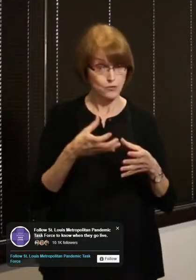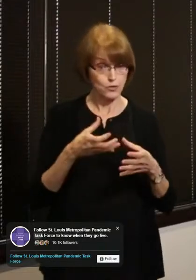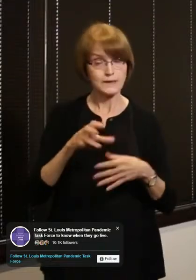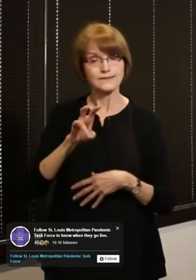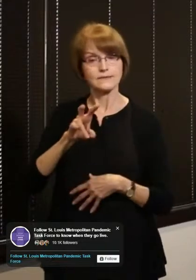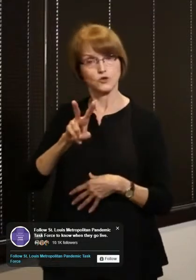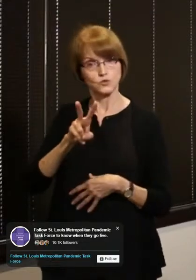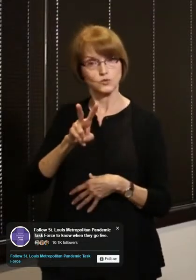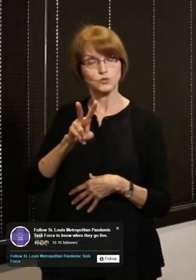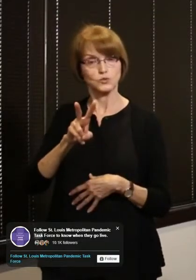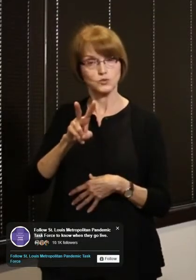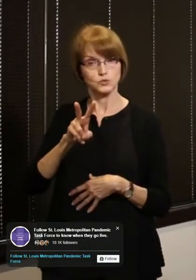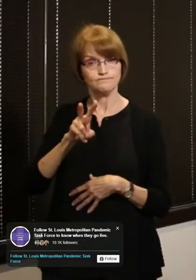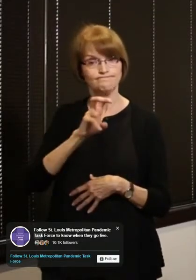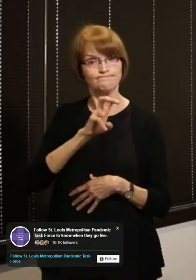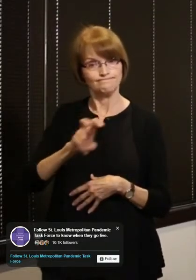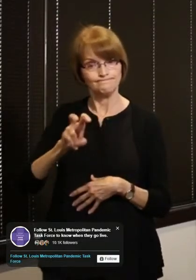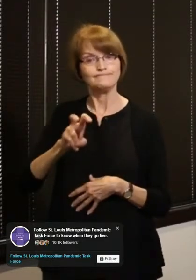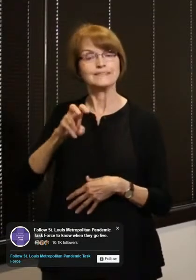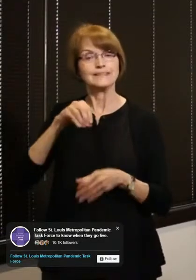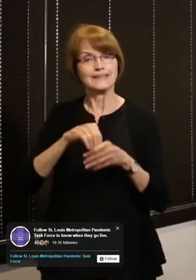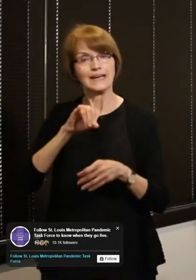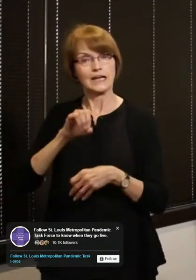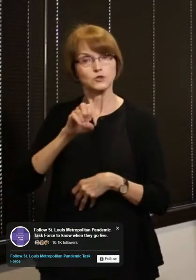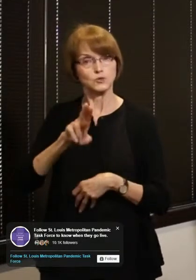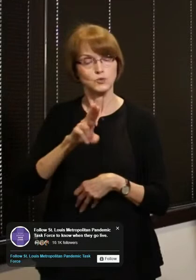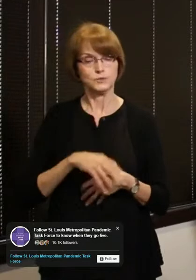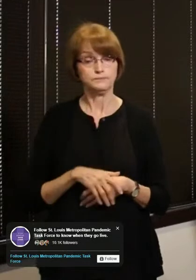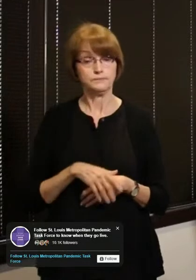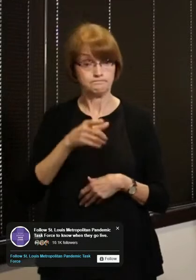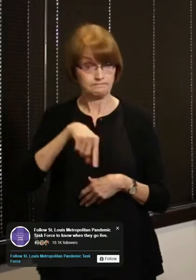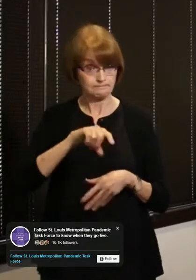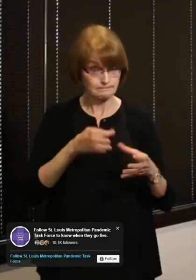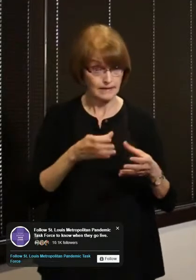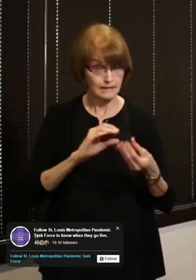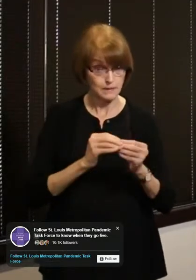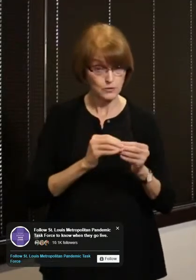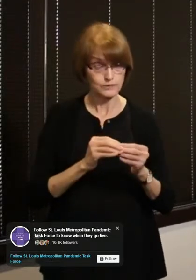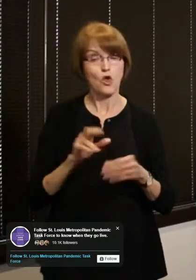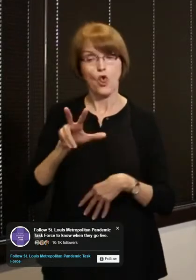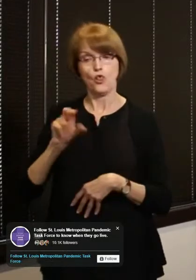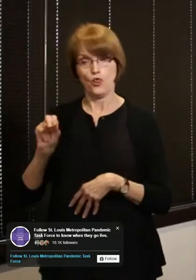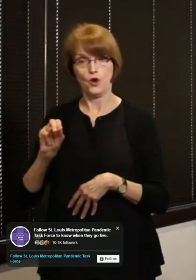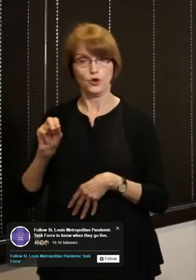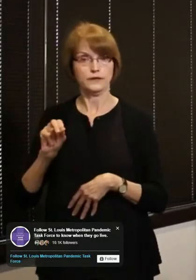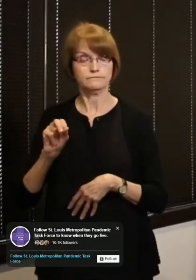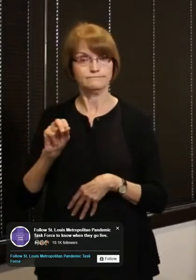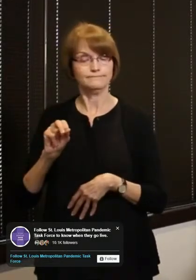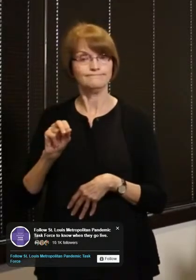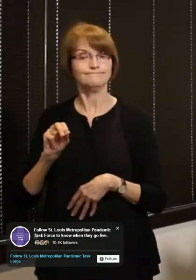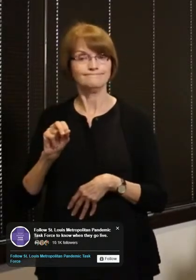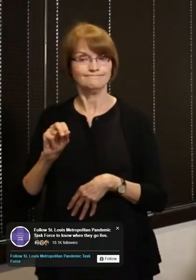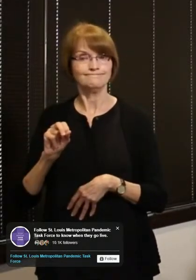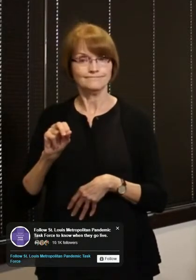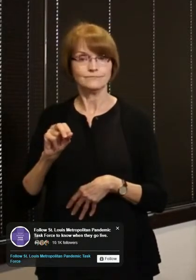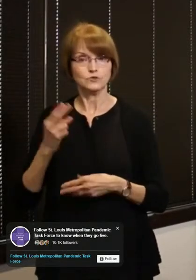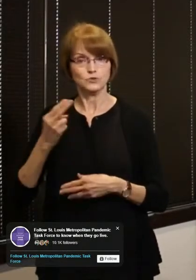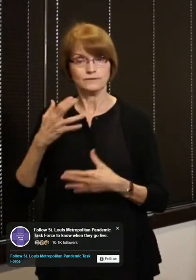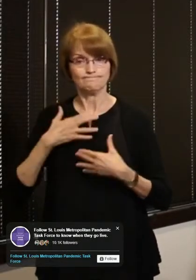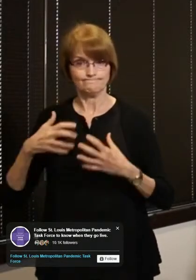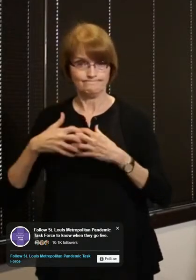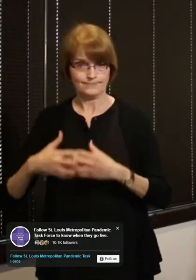COVID patients in our intensive care units, and we have 30 confirmed COVID patients on ventilators.